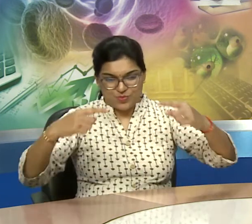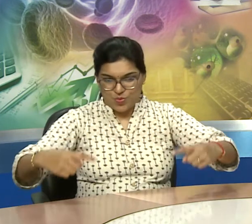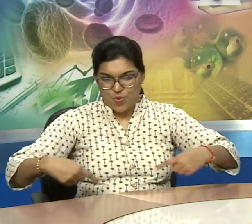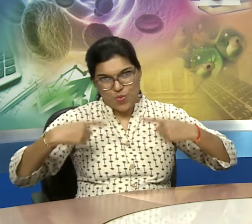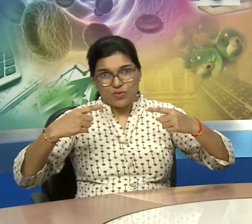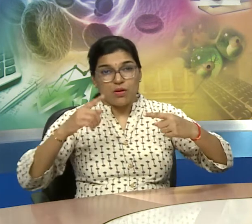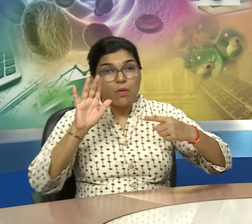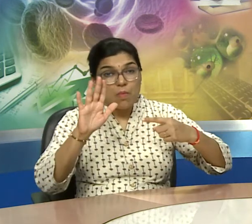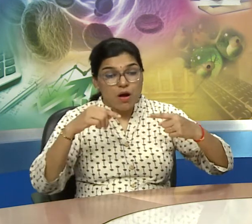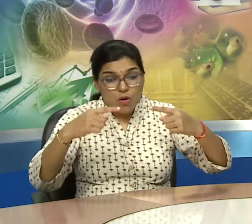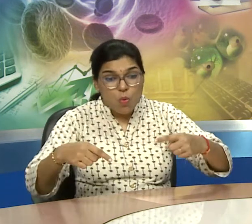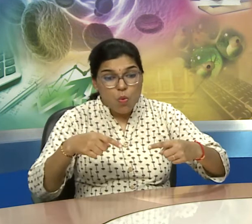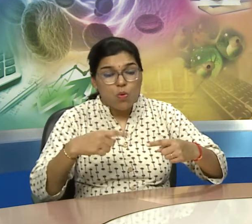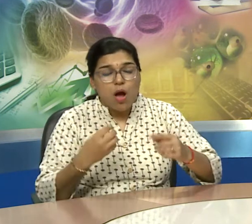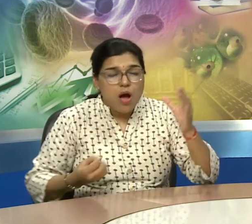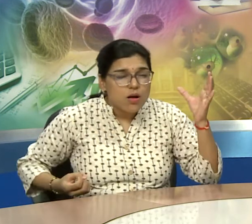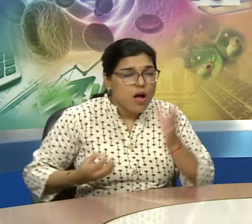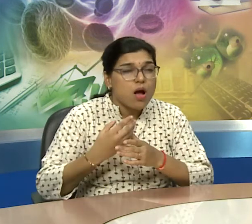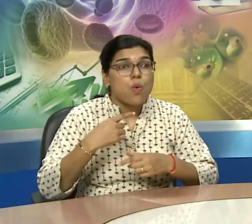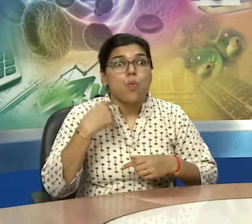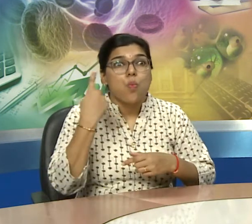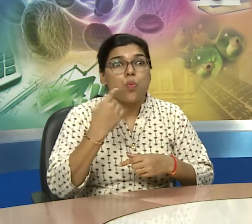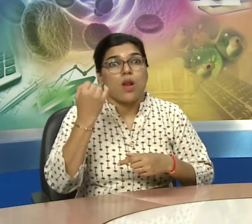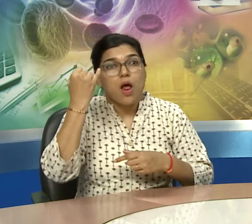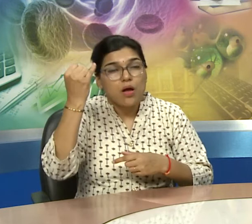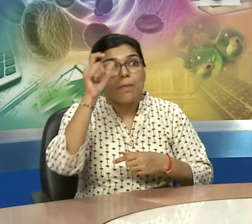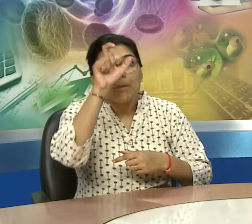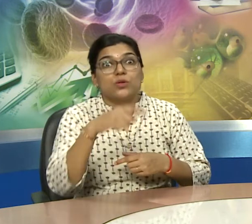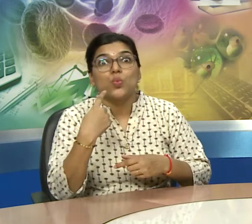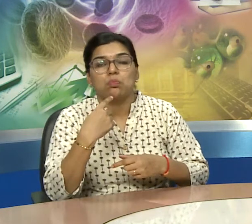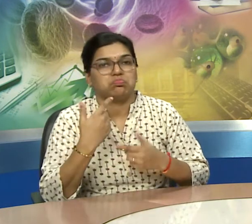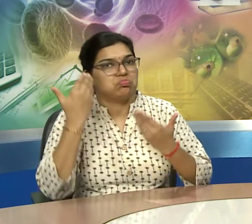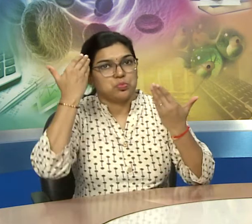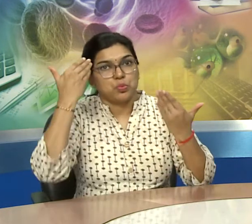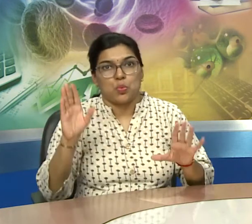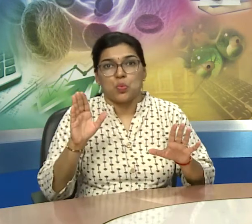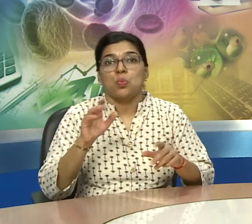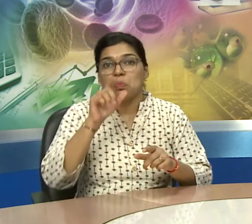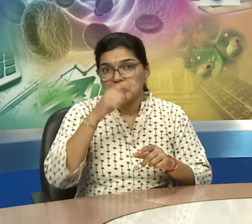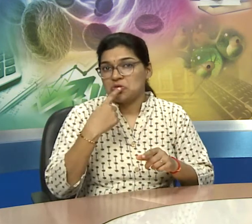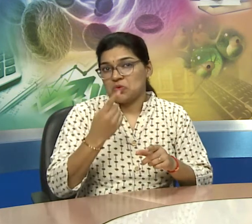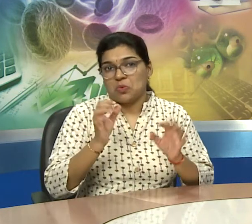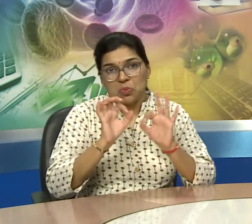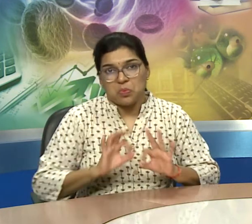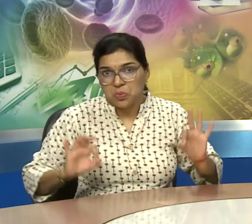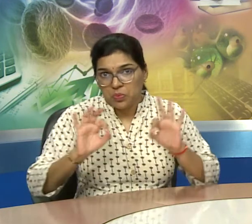In actually, we don't know, and no one exactly knows who invented wheels.